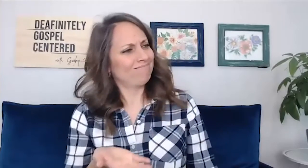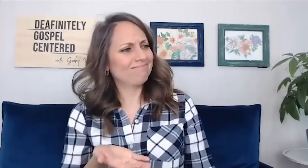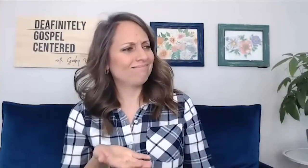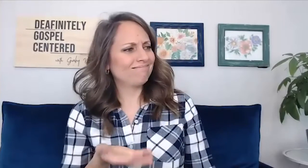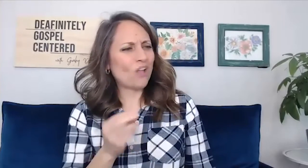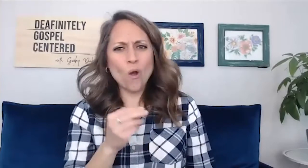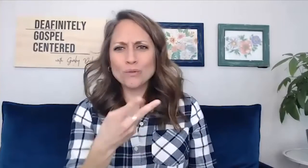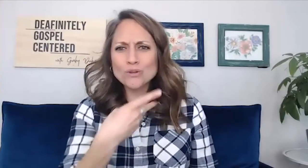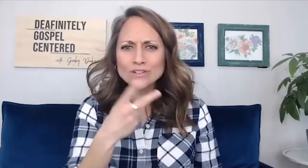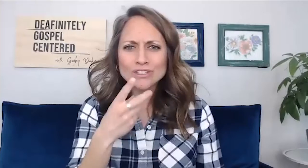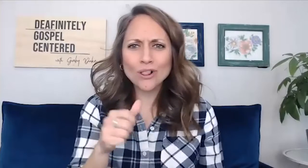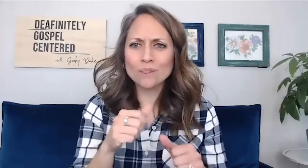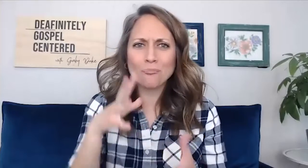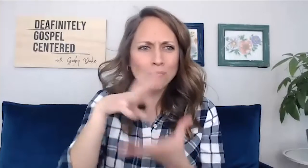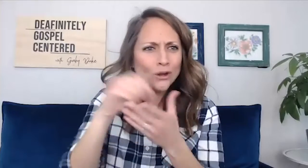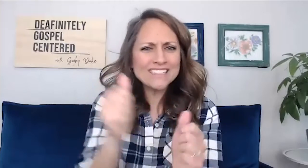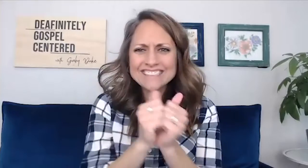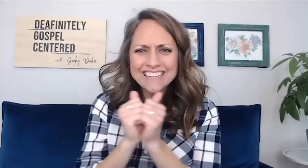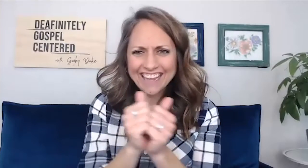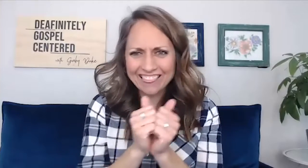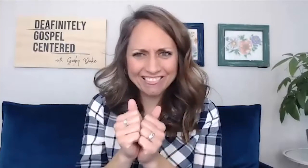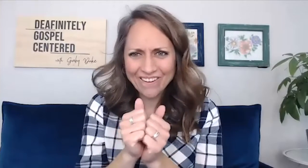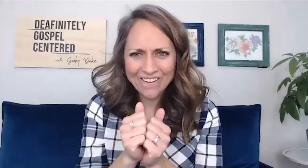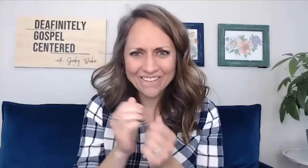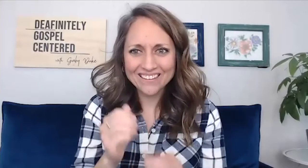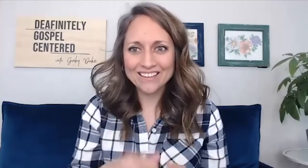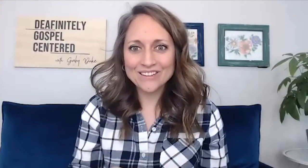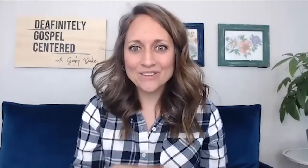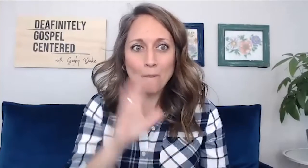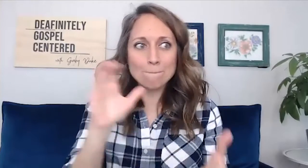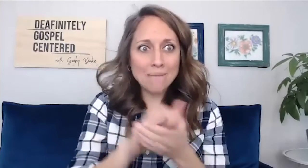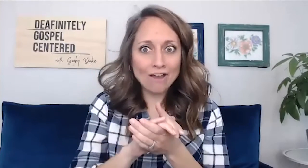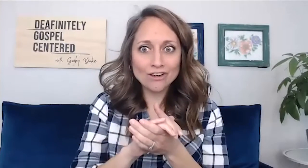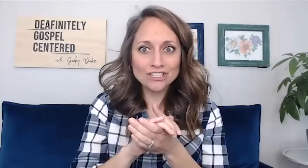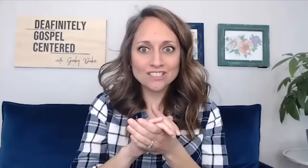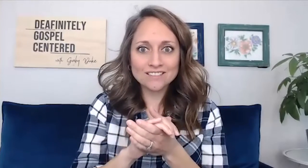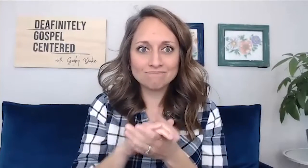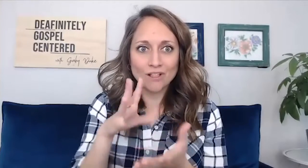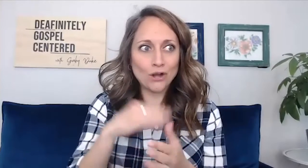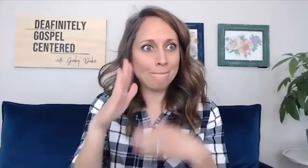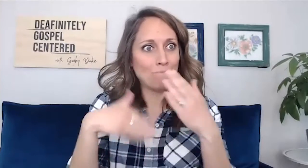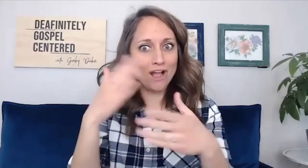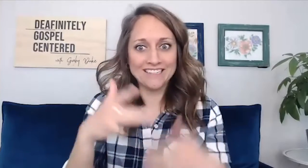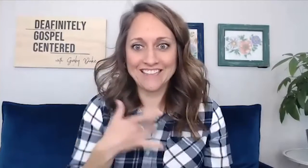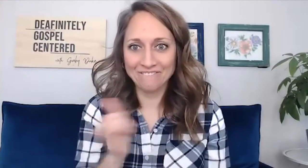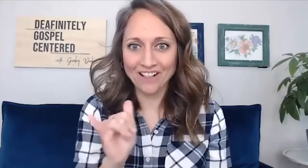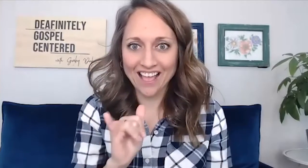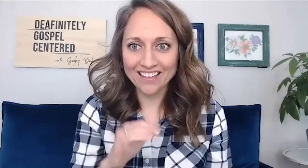mistake, but this way we can learn together. Marriage, it's a learning process of